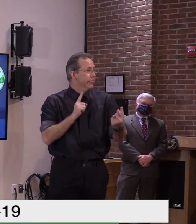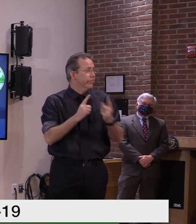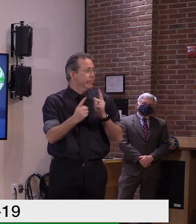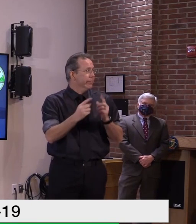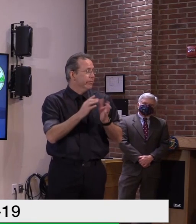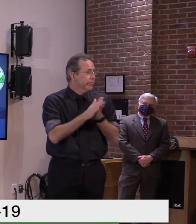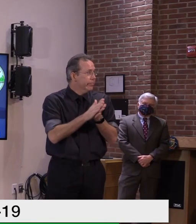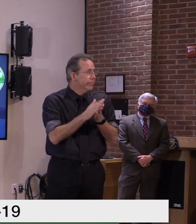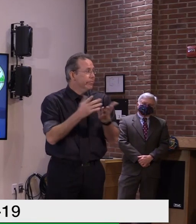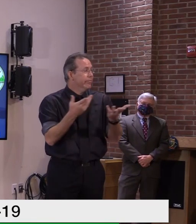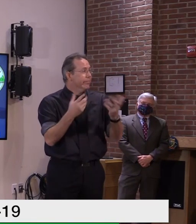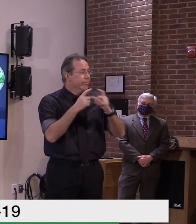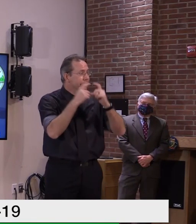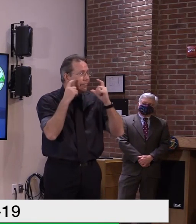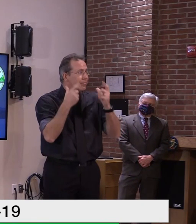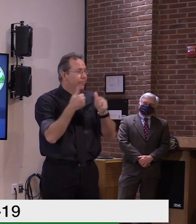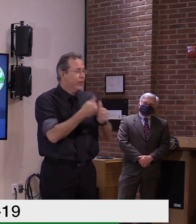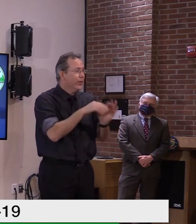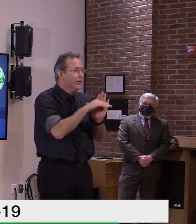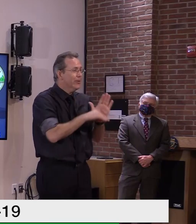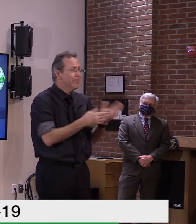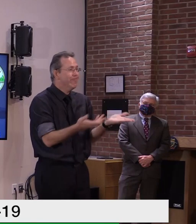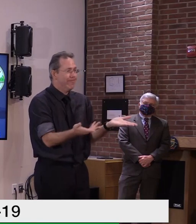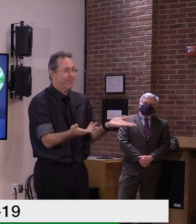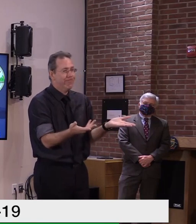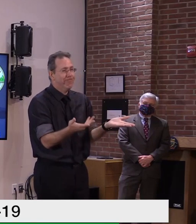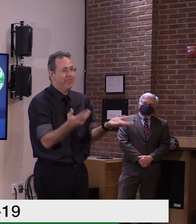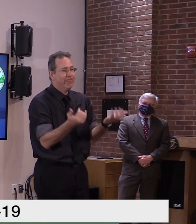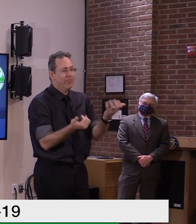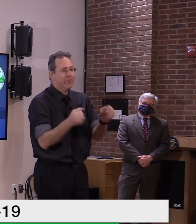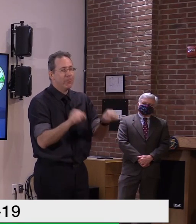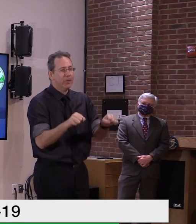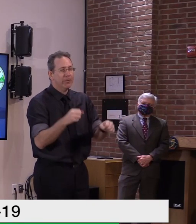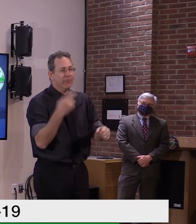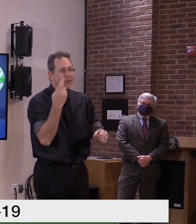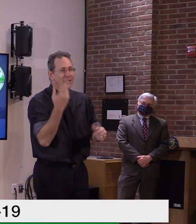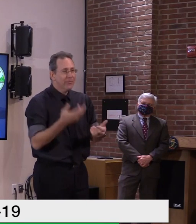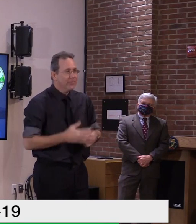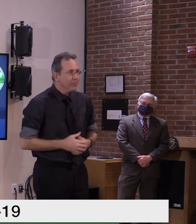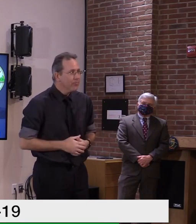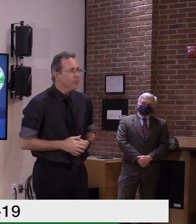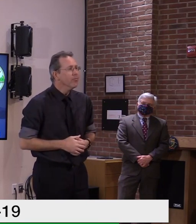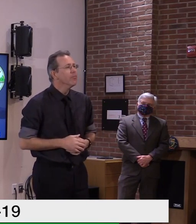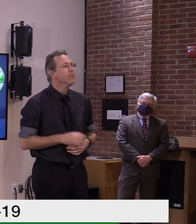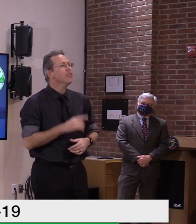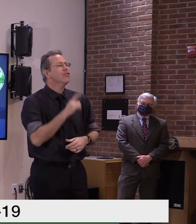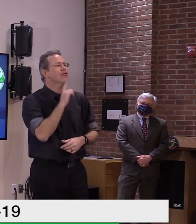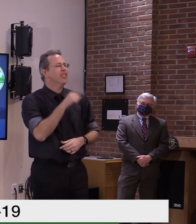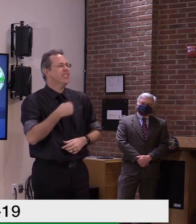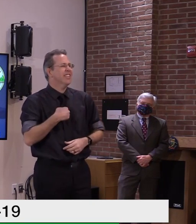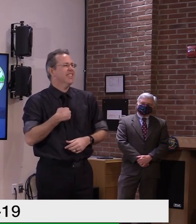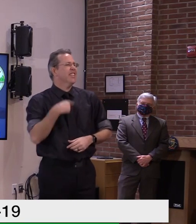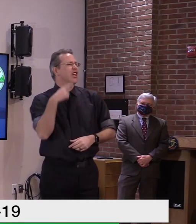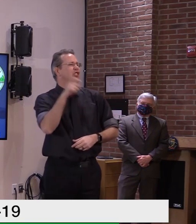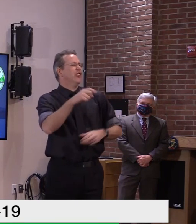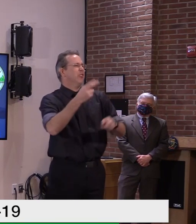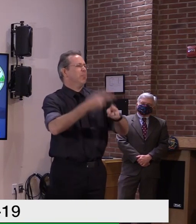change. And that was probably the last thing I should have added to the list of things I spoke to Lisa about with the